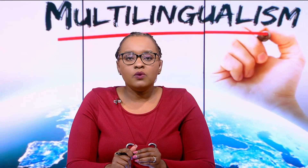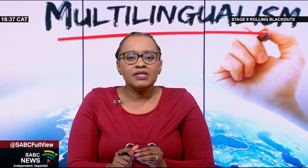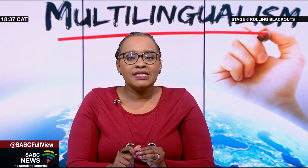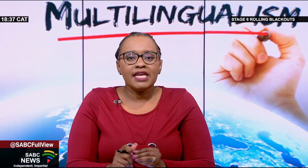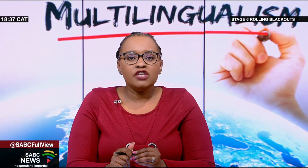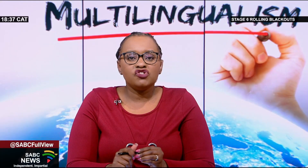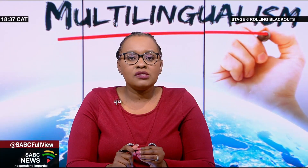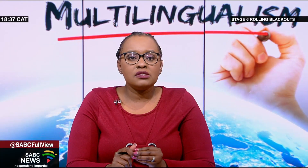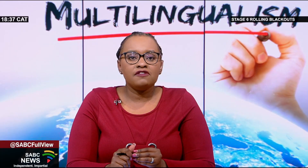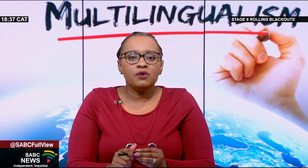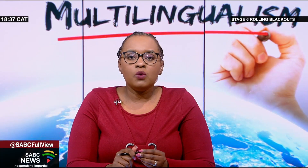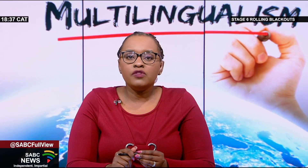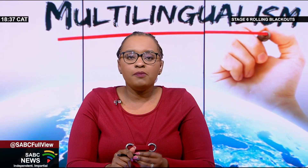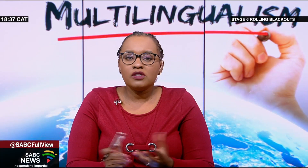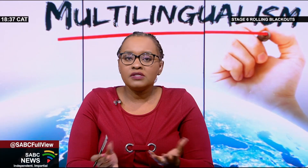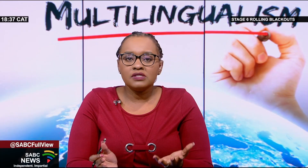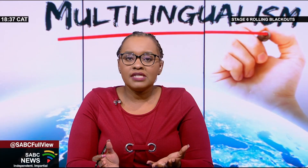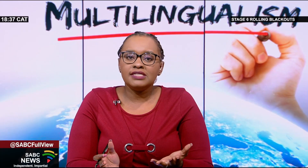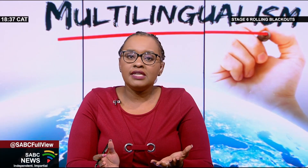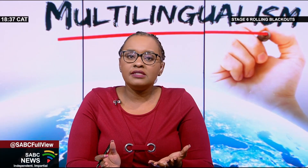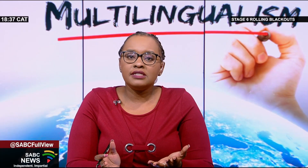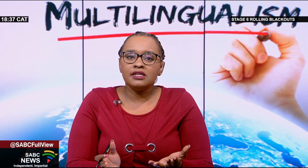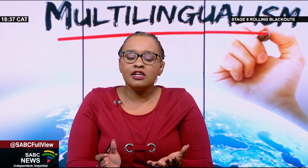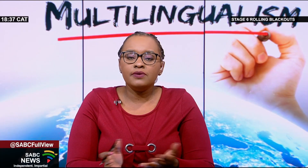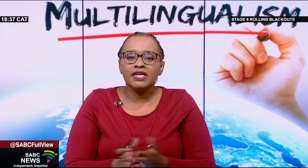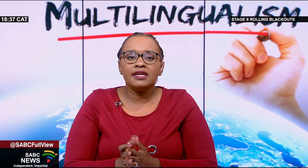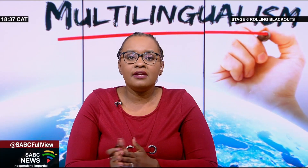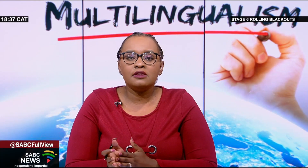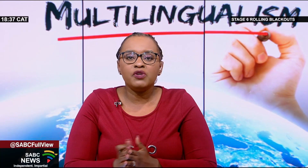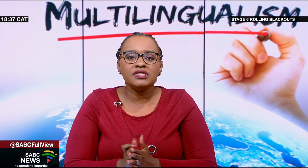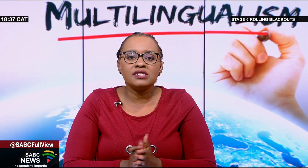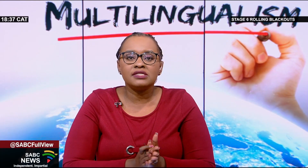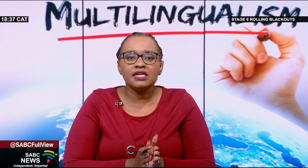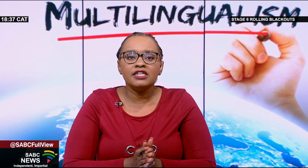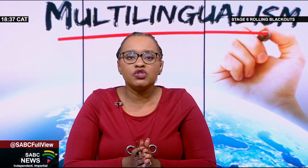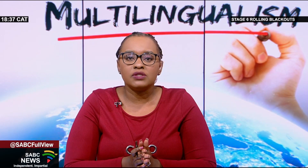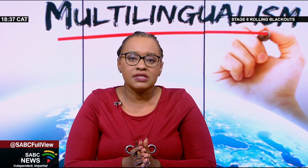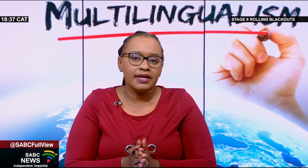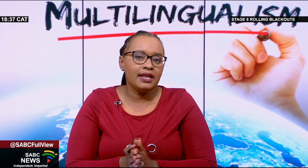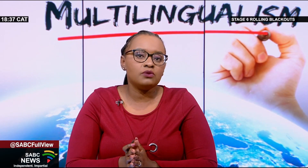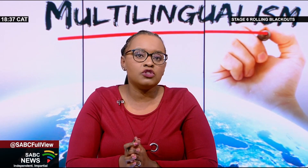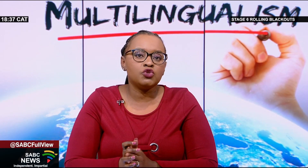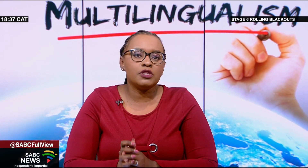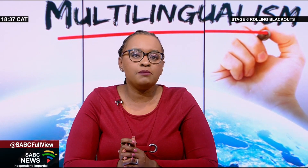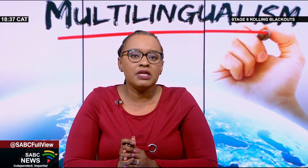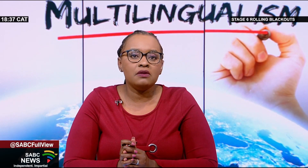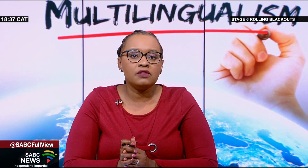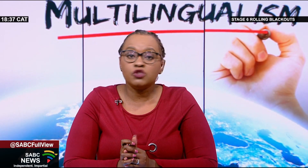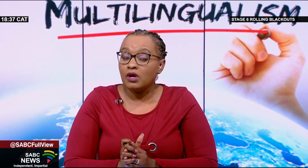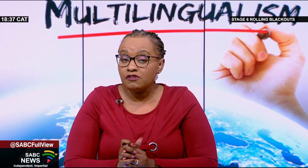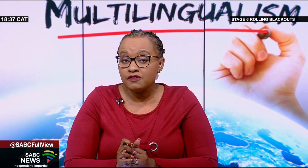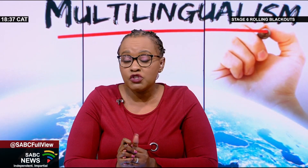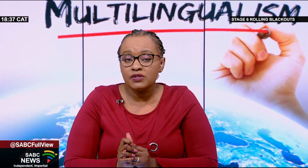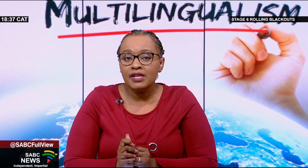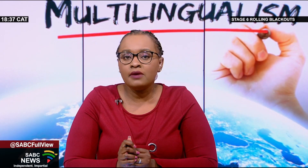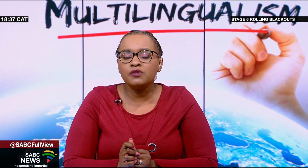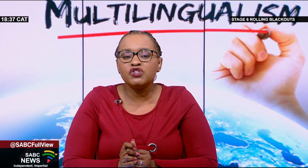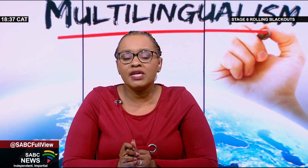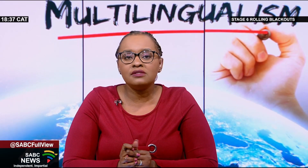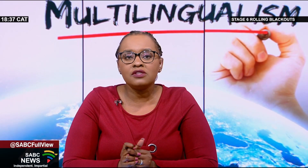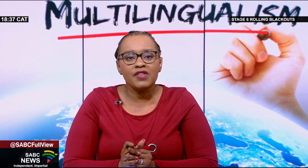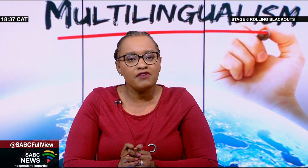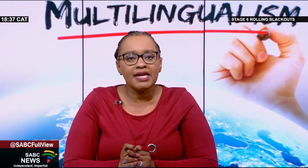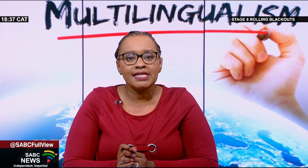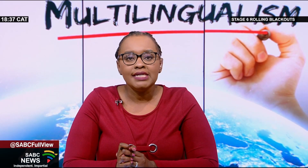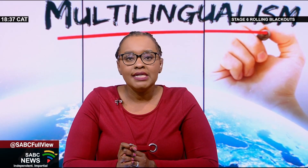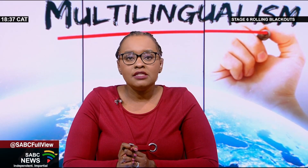Well, by all indications, if all the boxes are ticked, including getting the president's signature, sign language will be the 12th official language